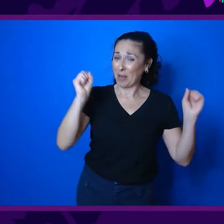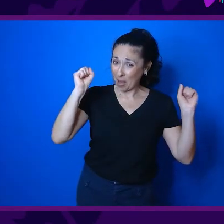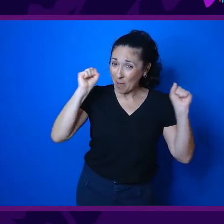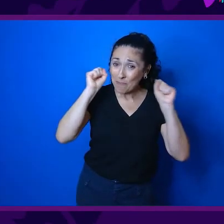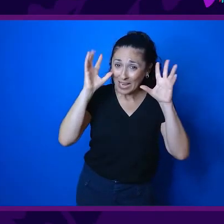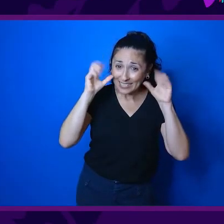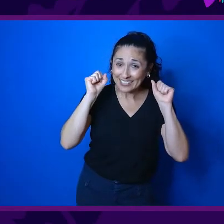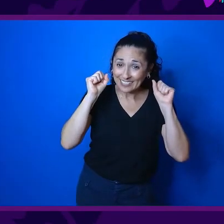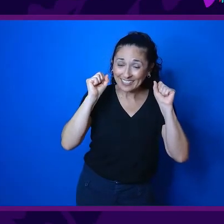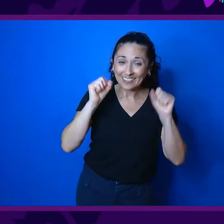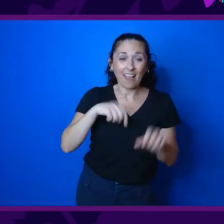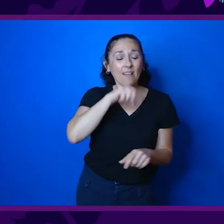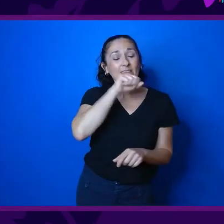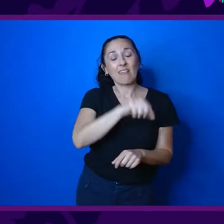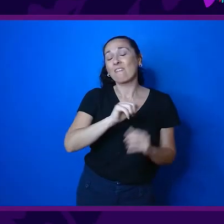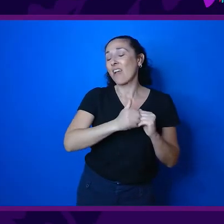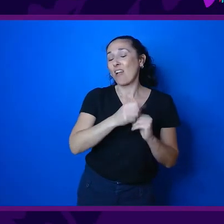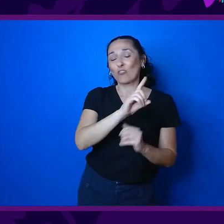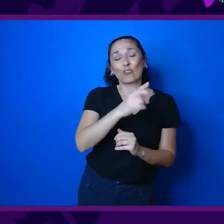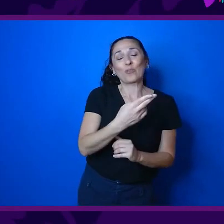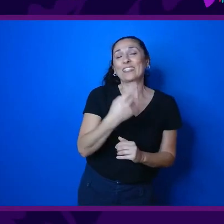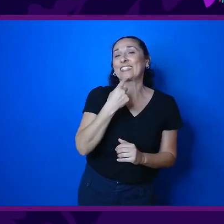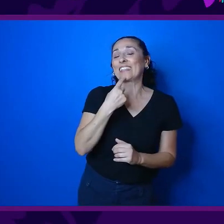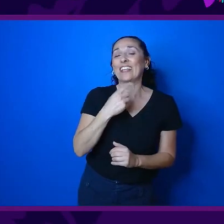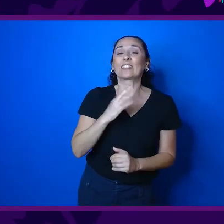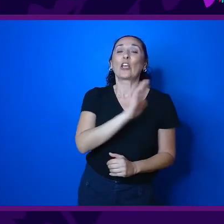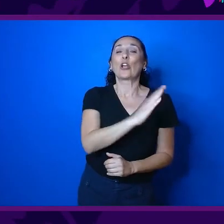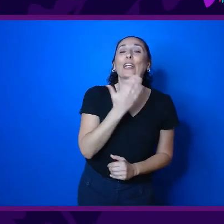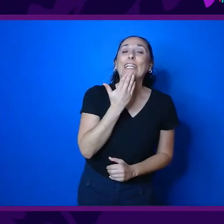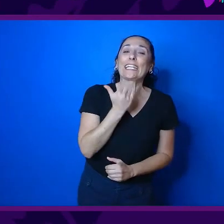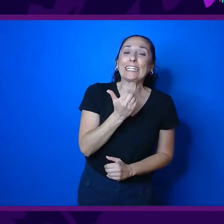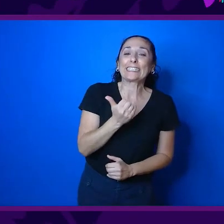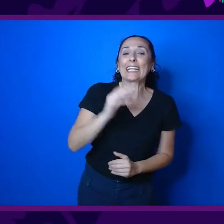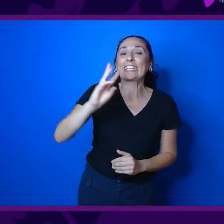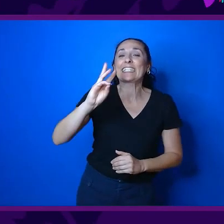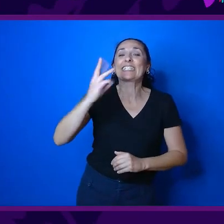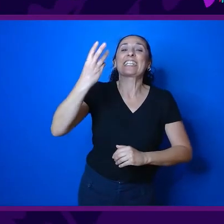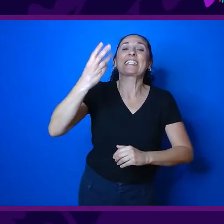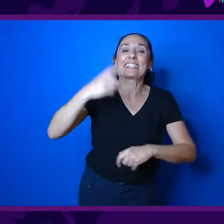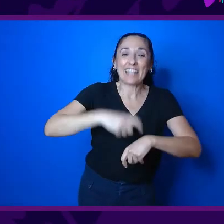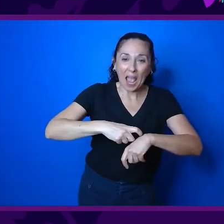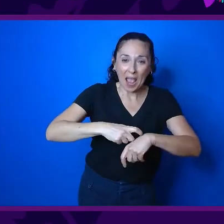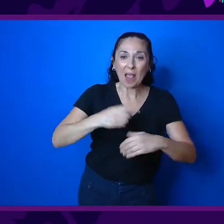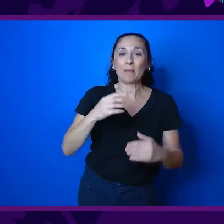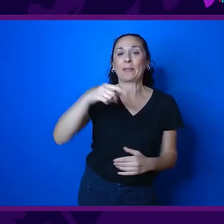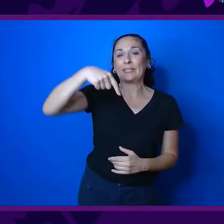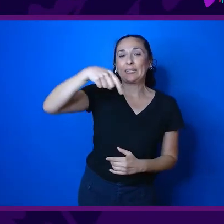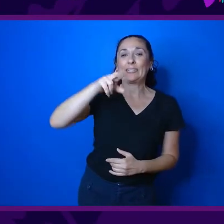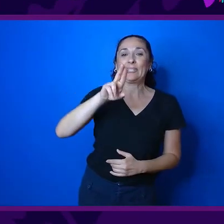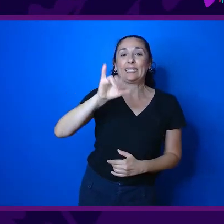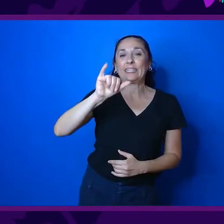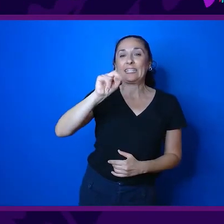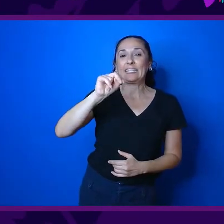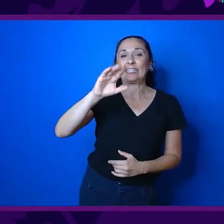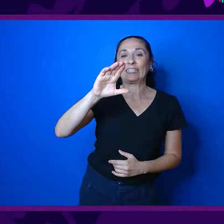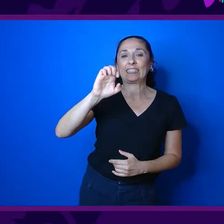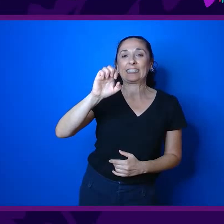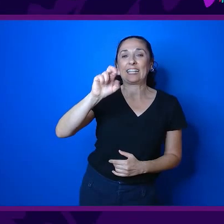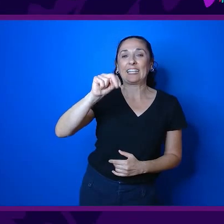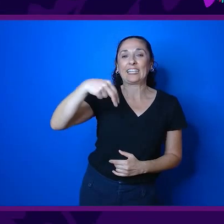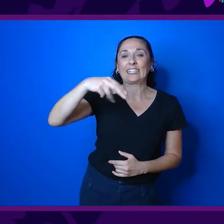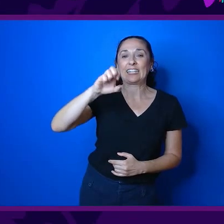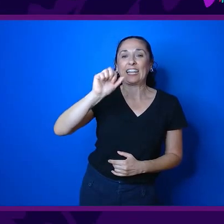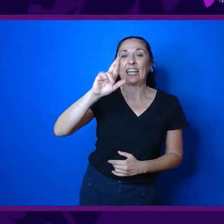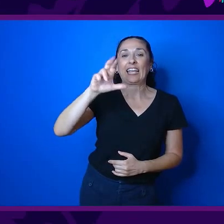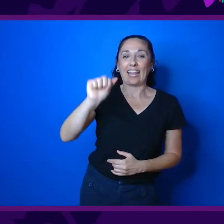love how she refers to it as her sixth quinceañera, her 90th birthday. So we decided to do